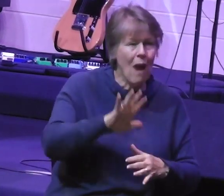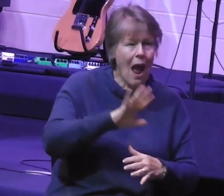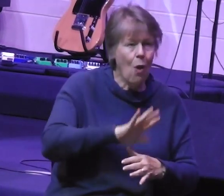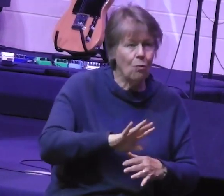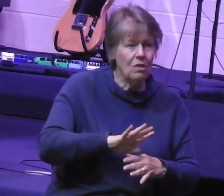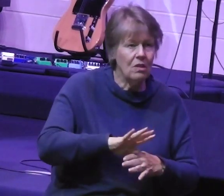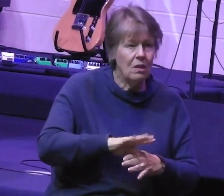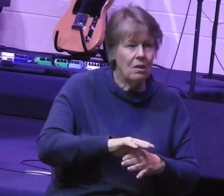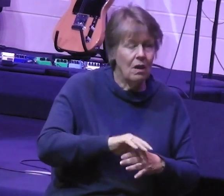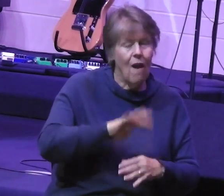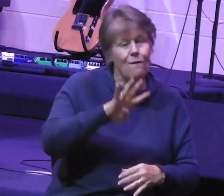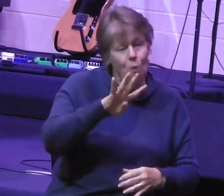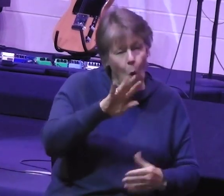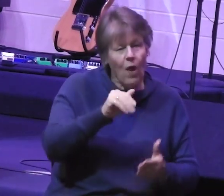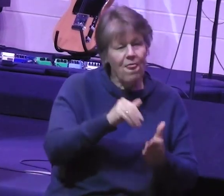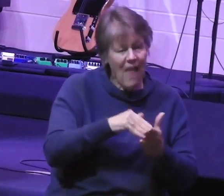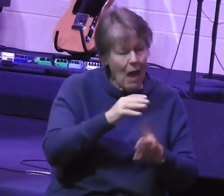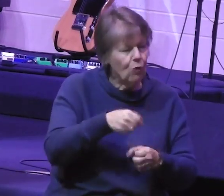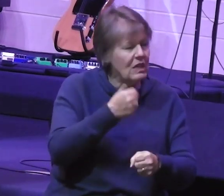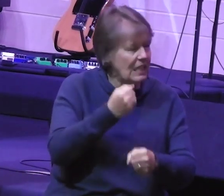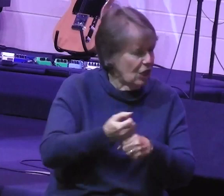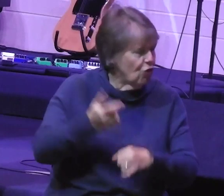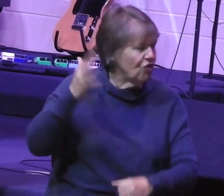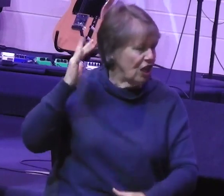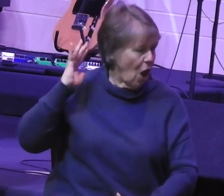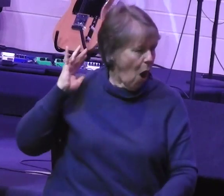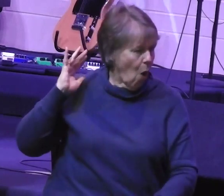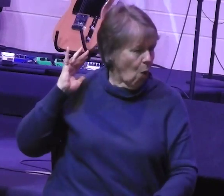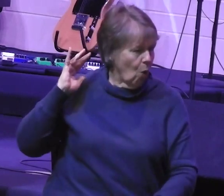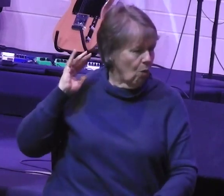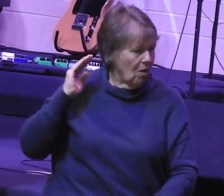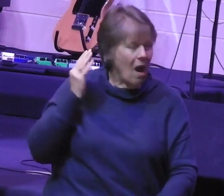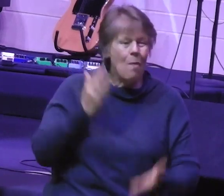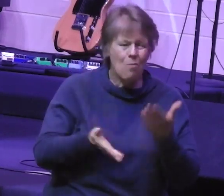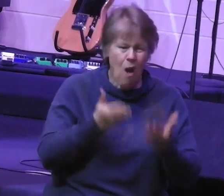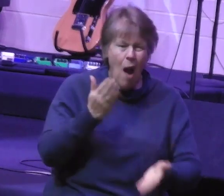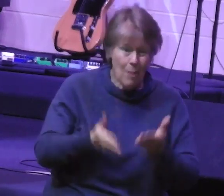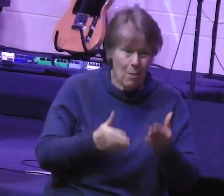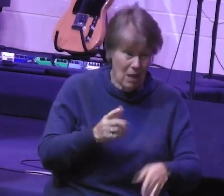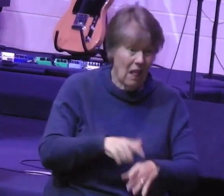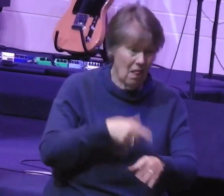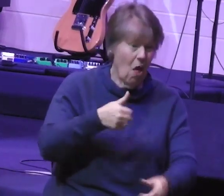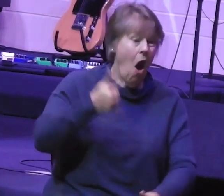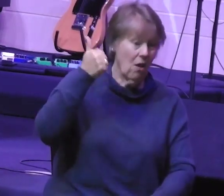4,000 years ago. Probably more than 4,000 years ago, but the dates, it's fuzzy. That's a long time ago.